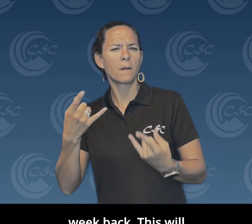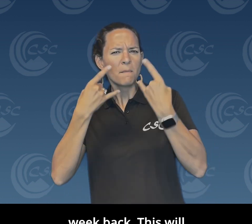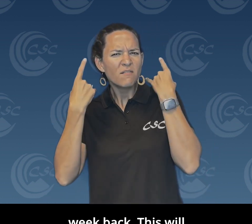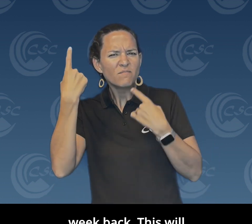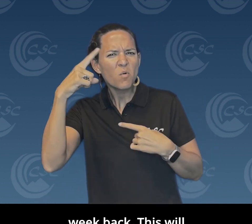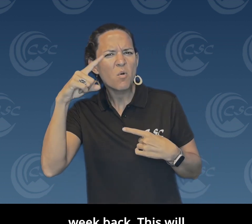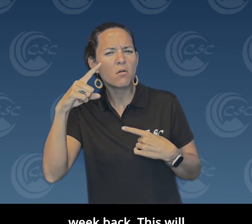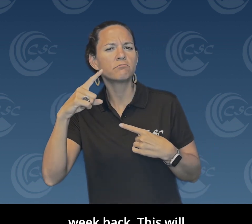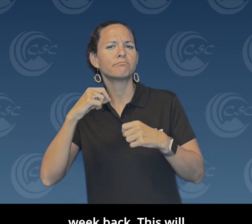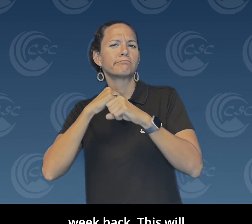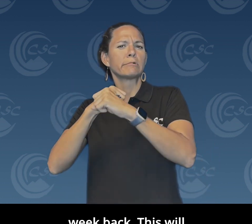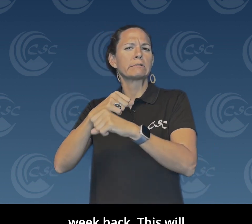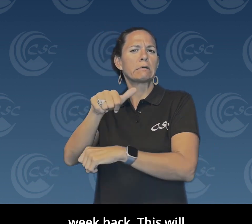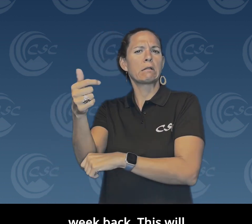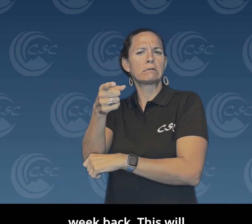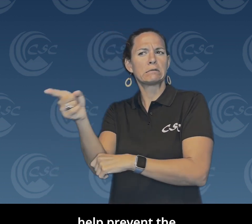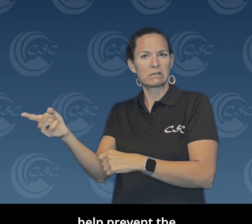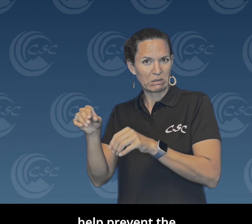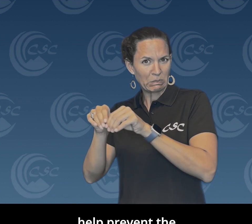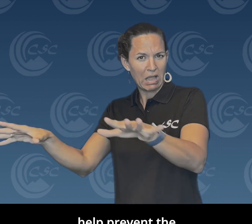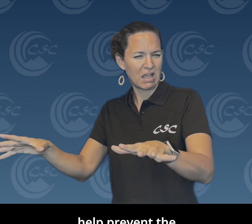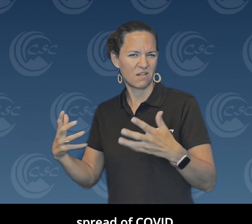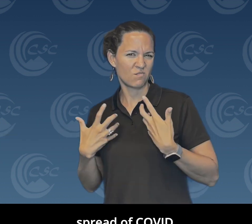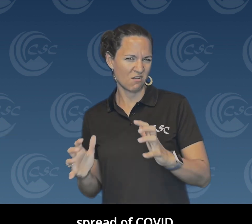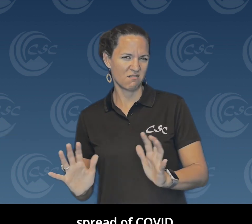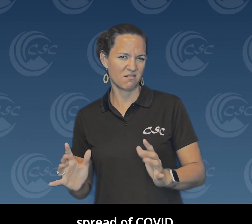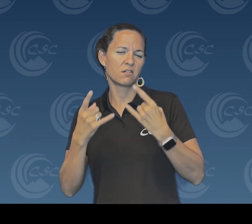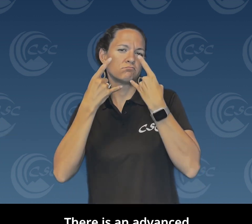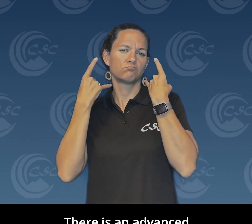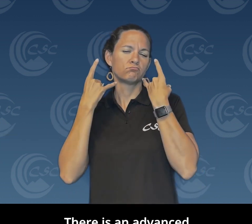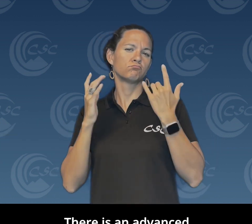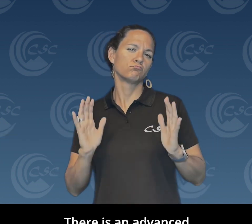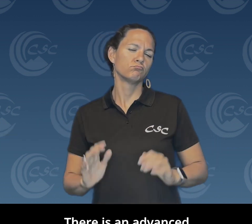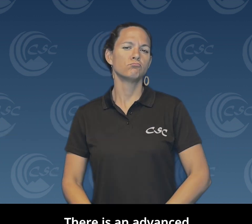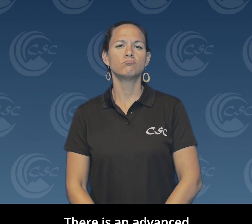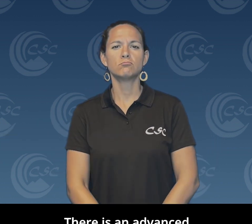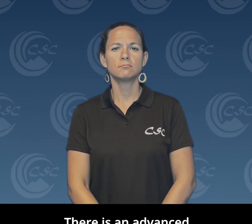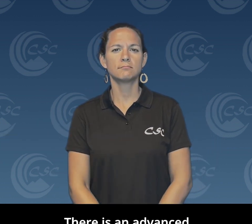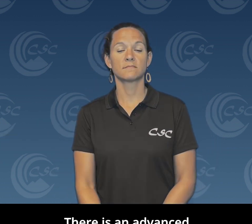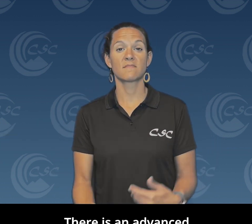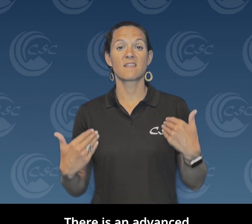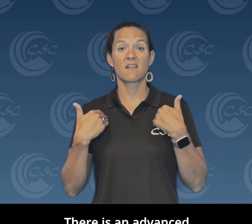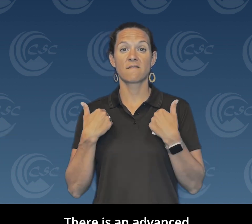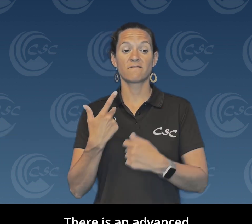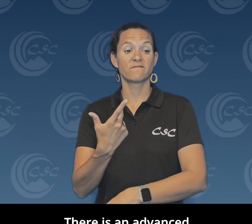back. This will help prevent the spread of COVID. There is an advanced